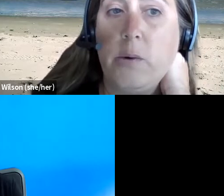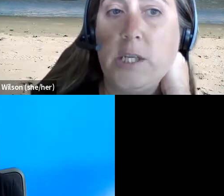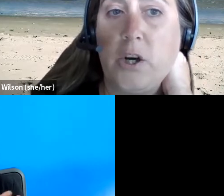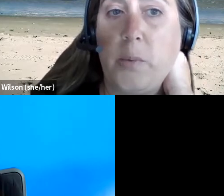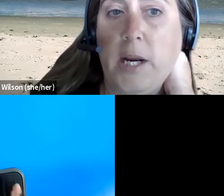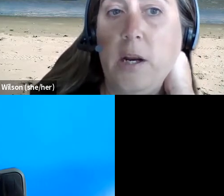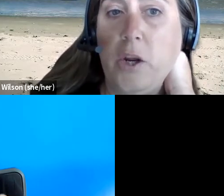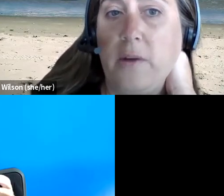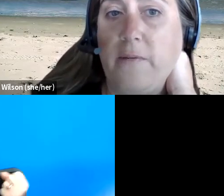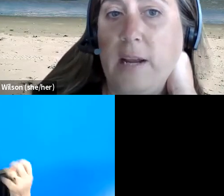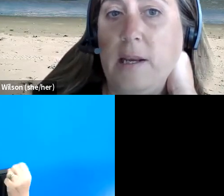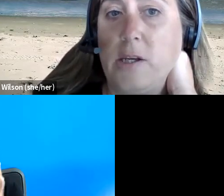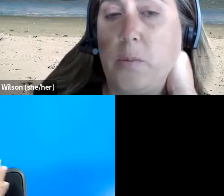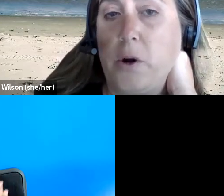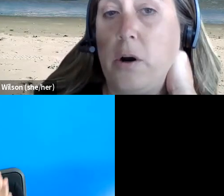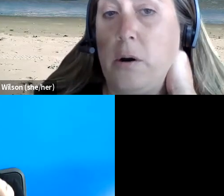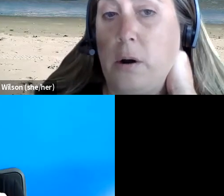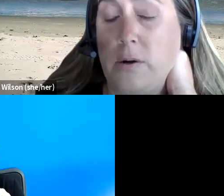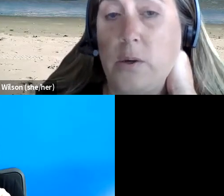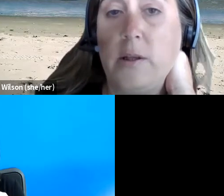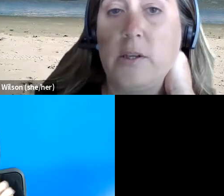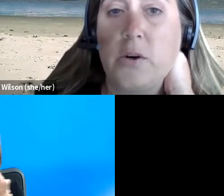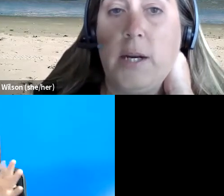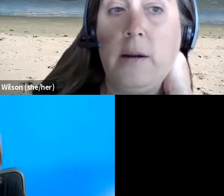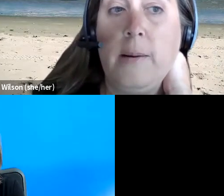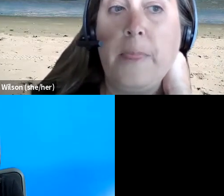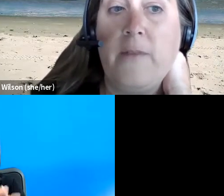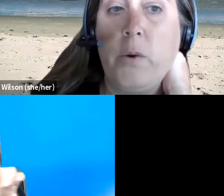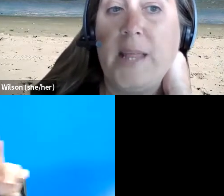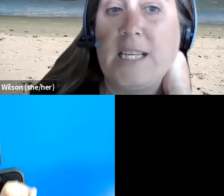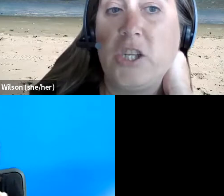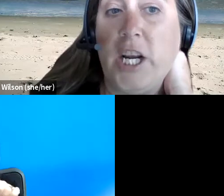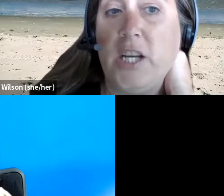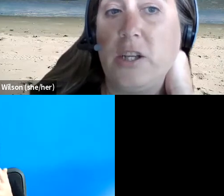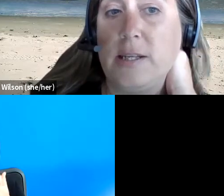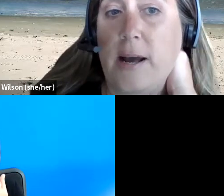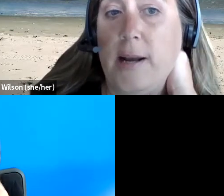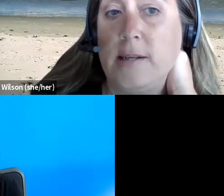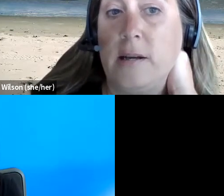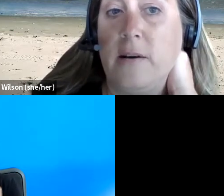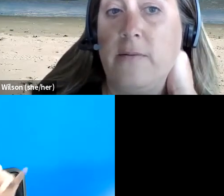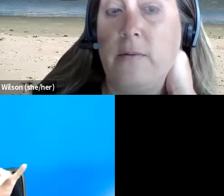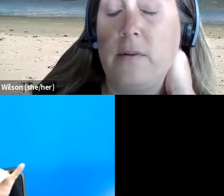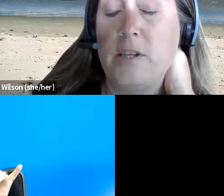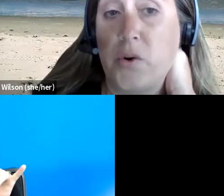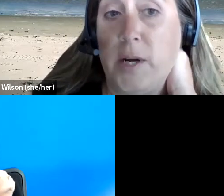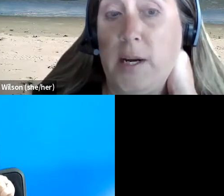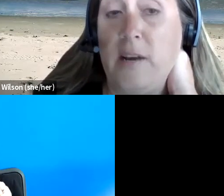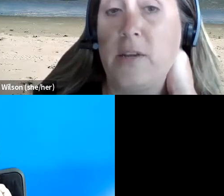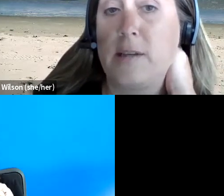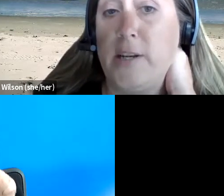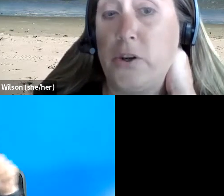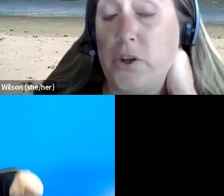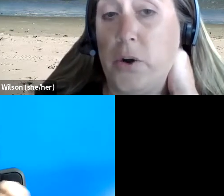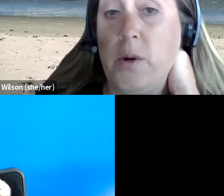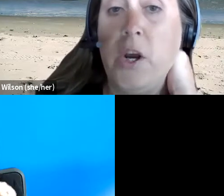sign language interpreting, you can find the interpreter also on the screen. If you would like to change the size of the screen, if